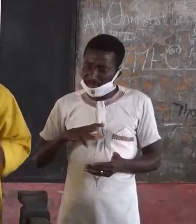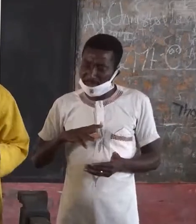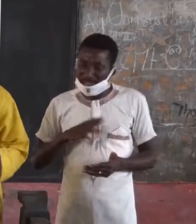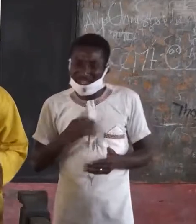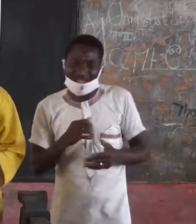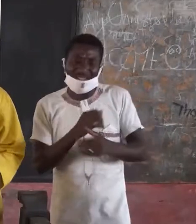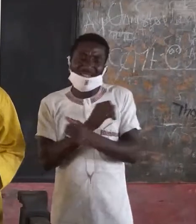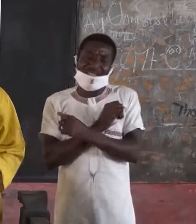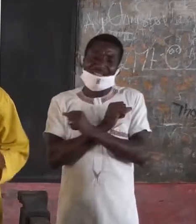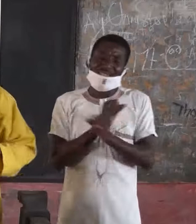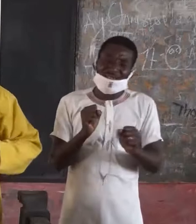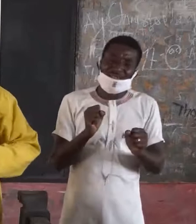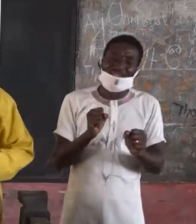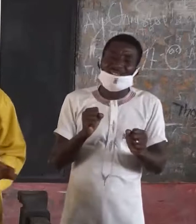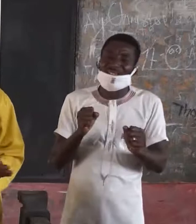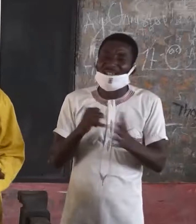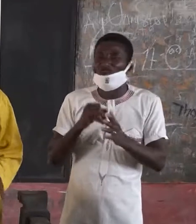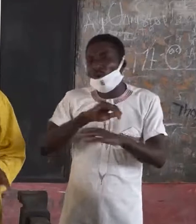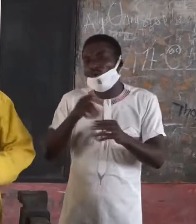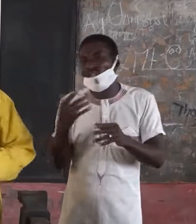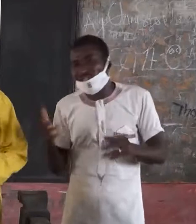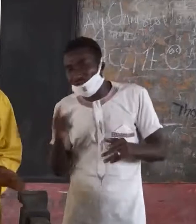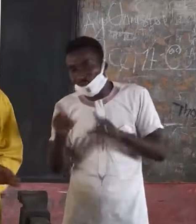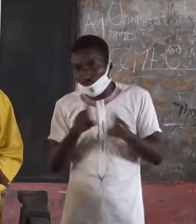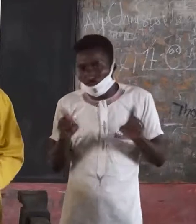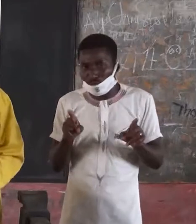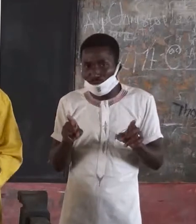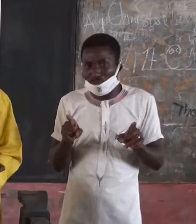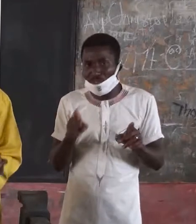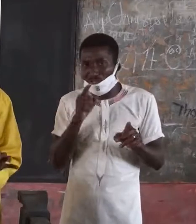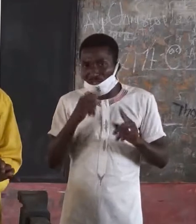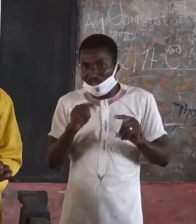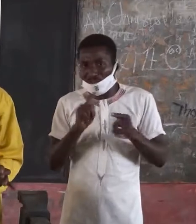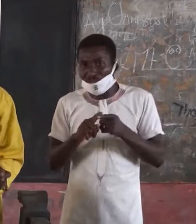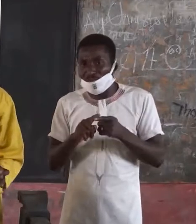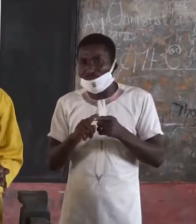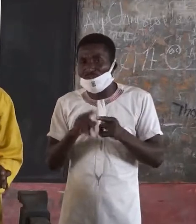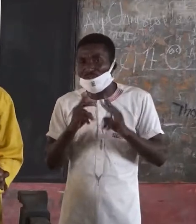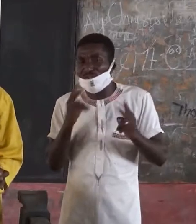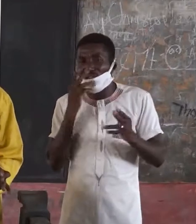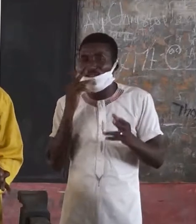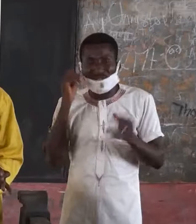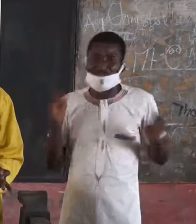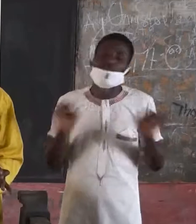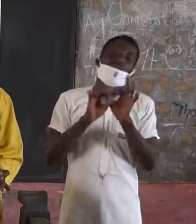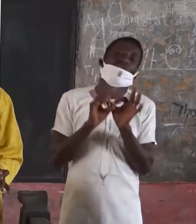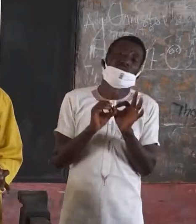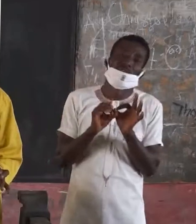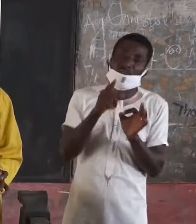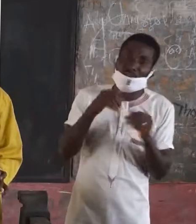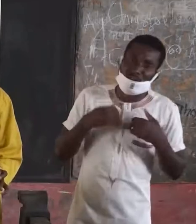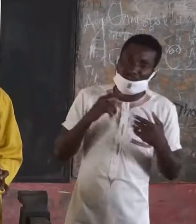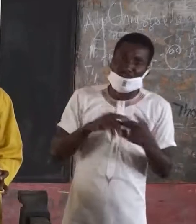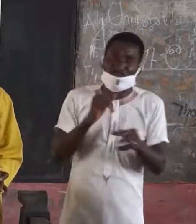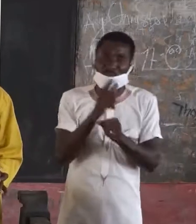in every activity, starting from your dressing to the tools you are handling to the final finish, is very, very important as far as